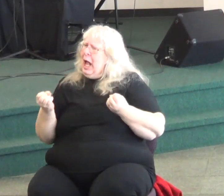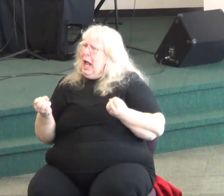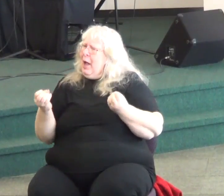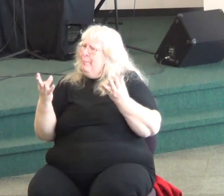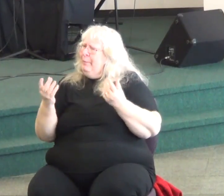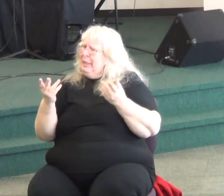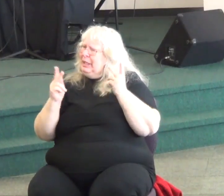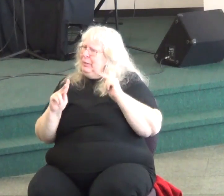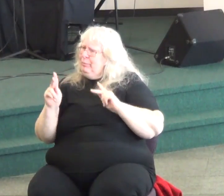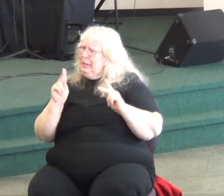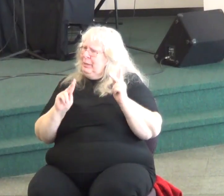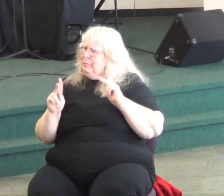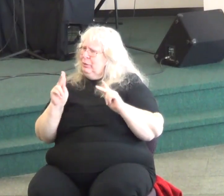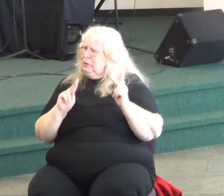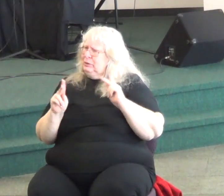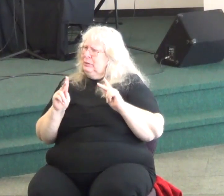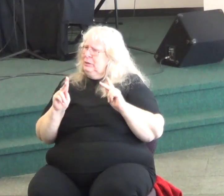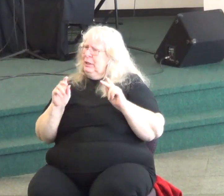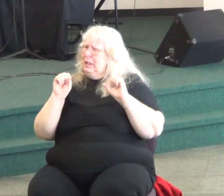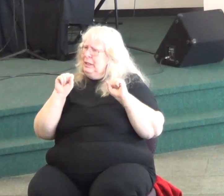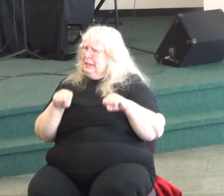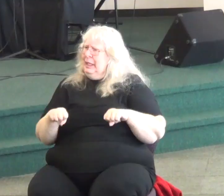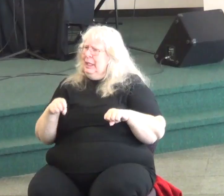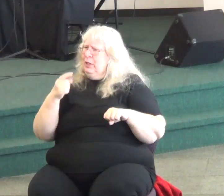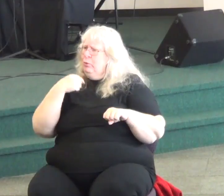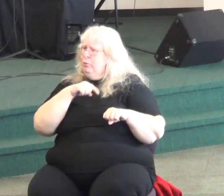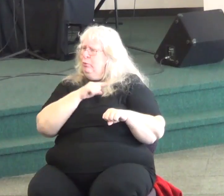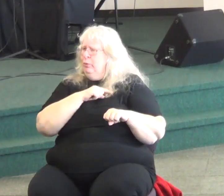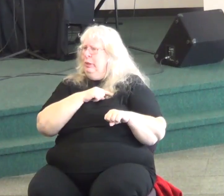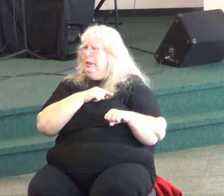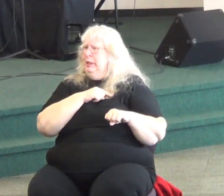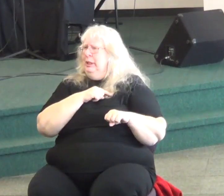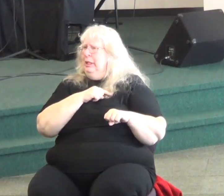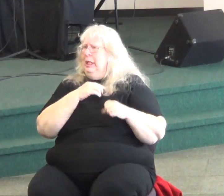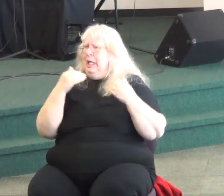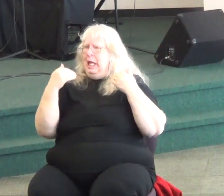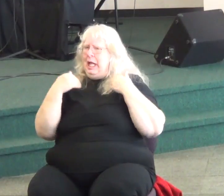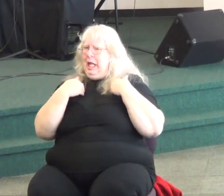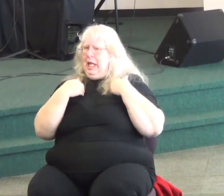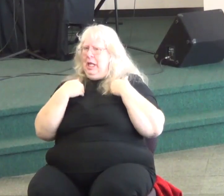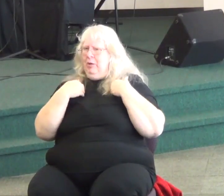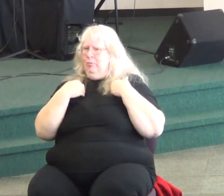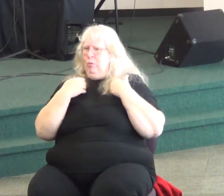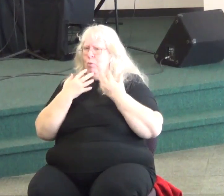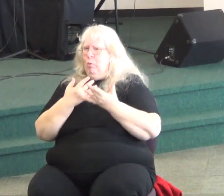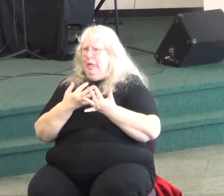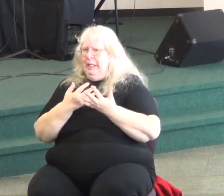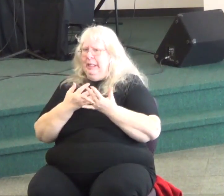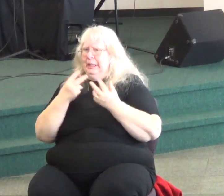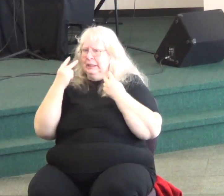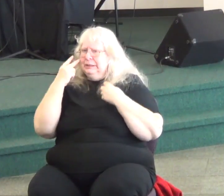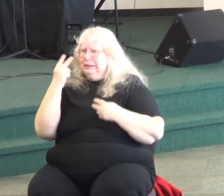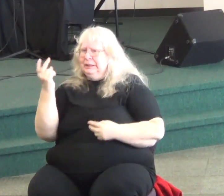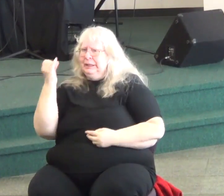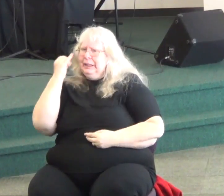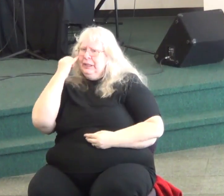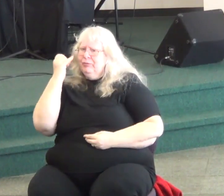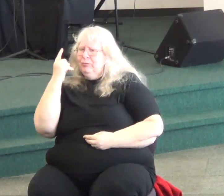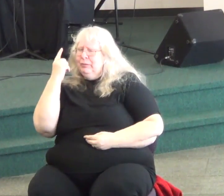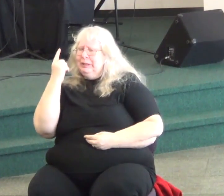we could draw if we said Jesus was coming to town. I put it on the sign out here this